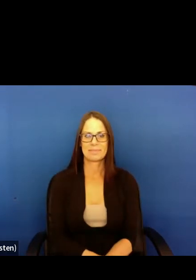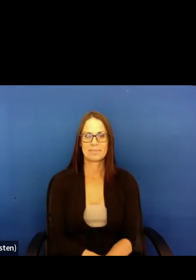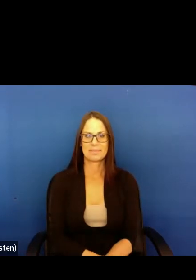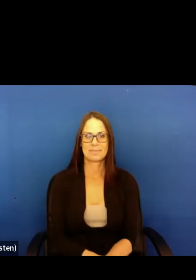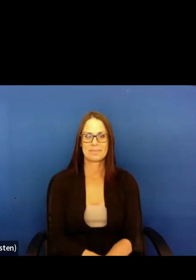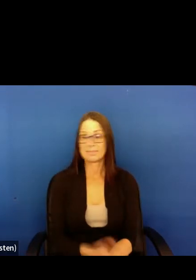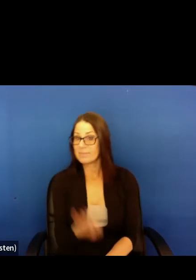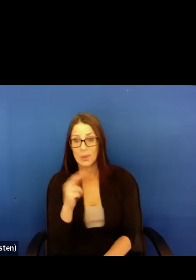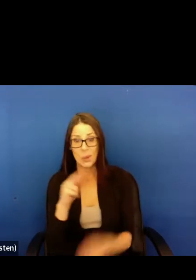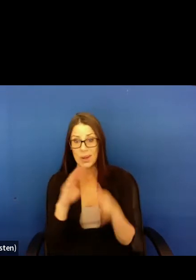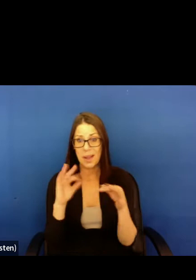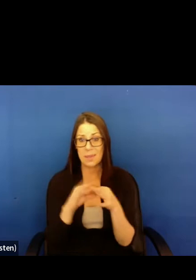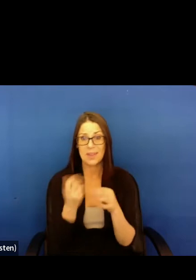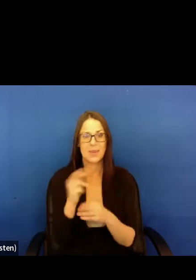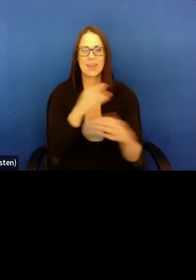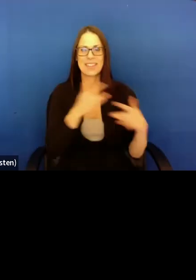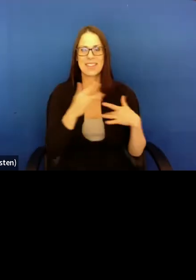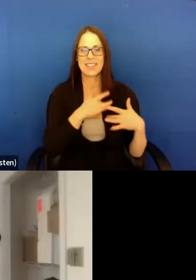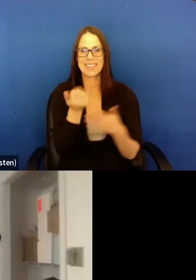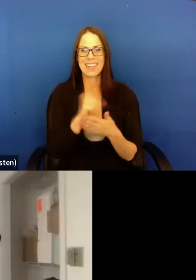or comments or concerns.